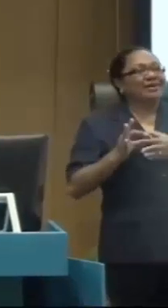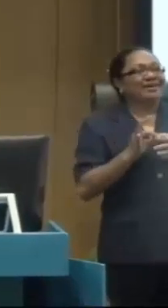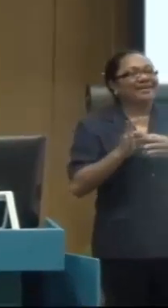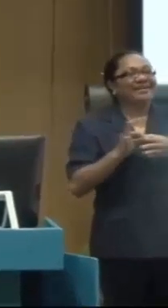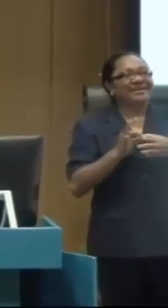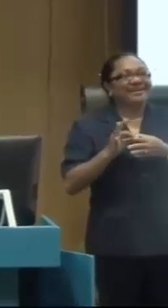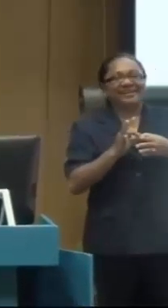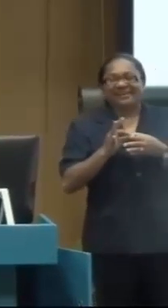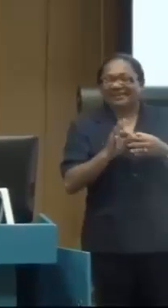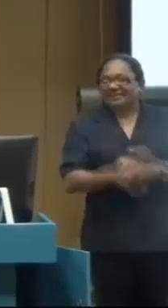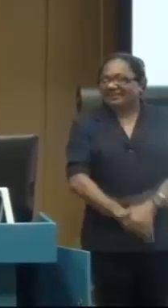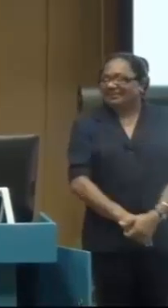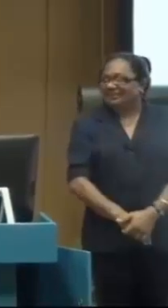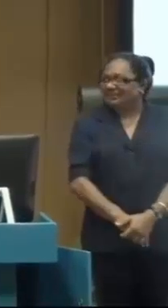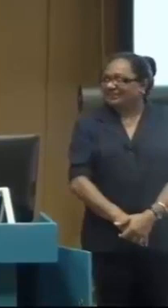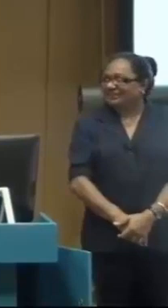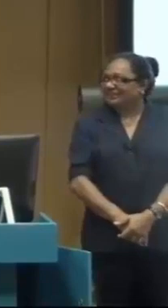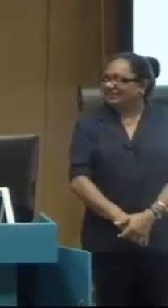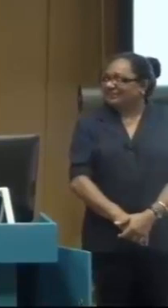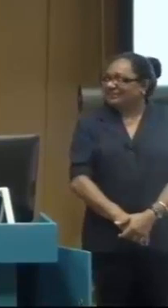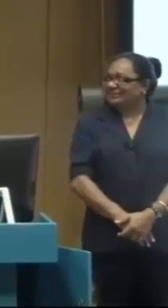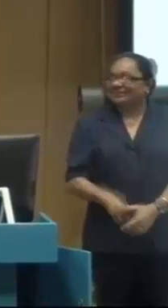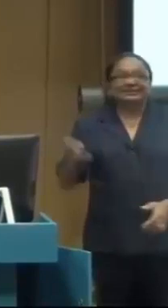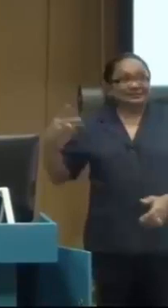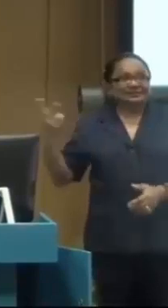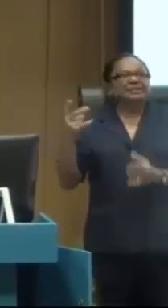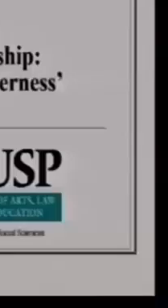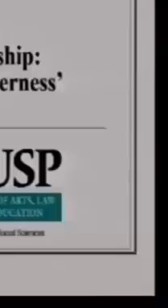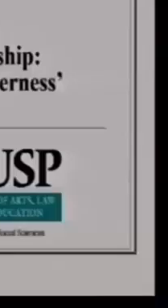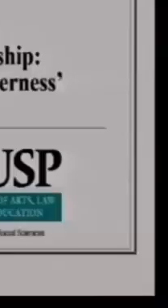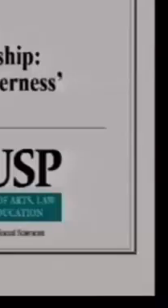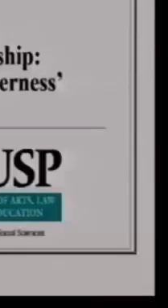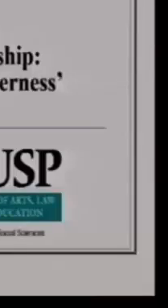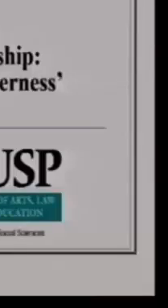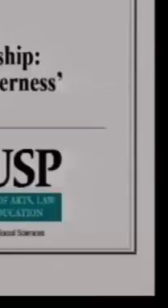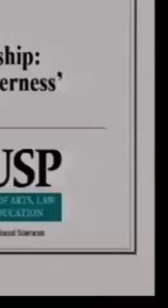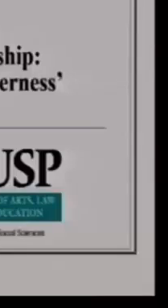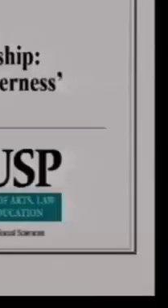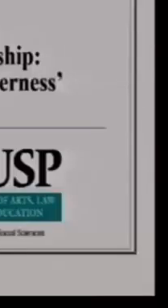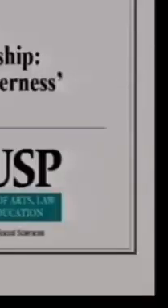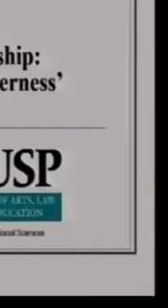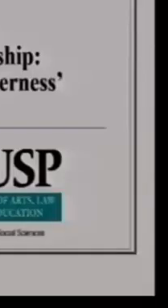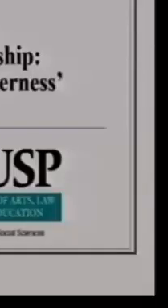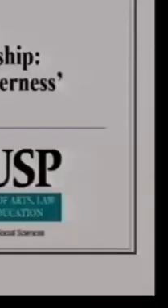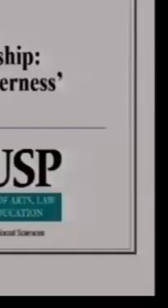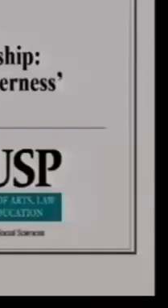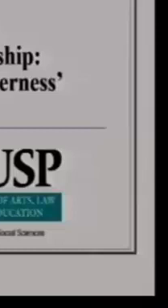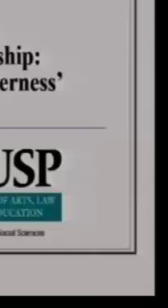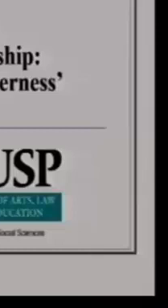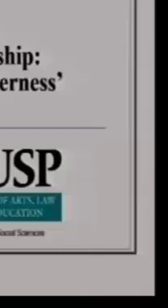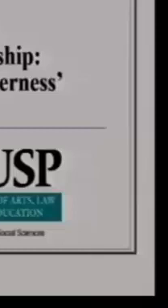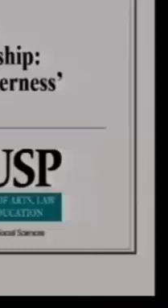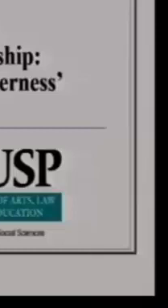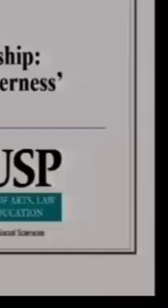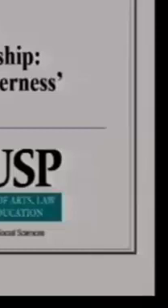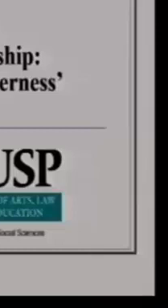this is Alphonse's term for what we believe to be the key element in meaningful online learning experience. Now,